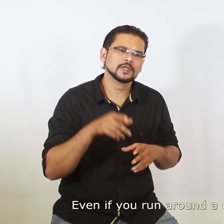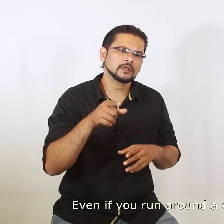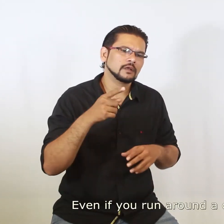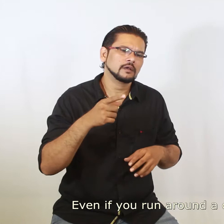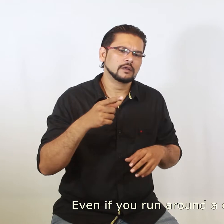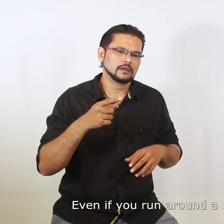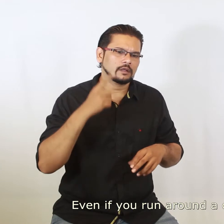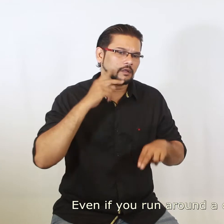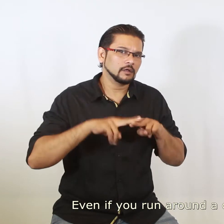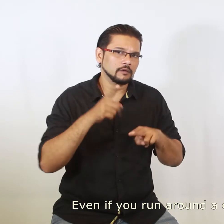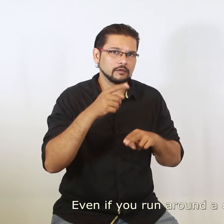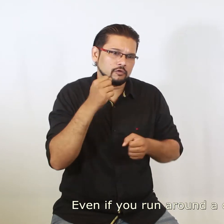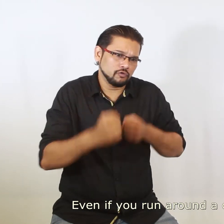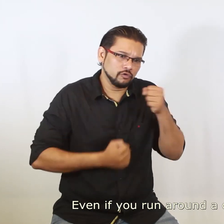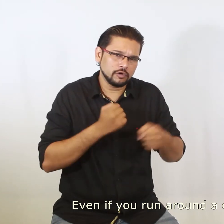Even if you run around a circular track